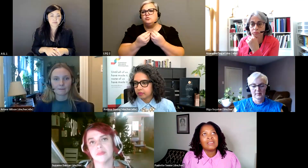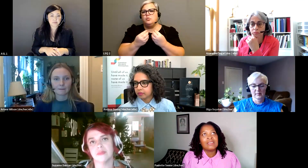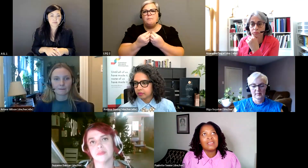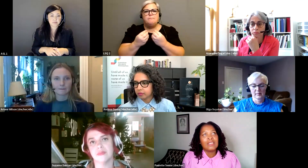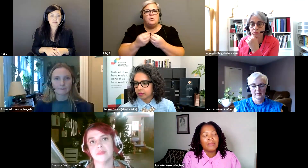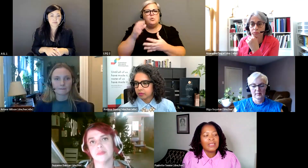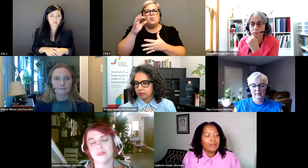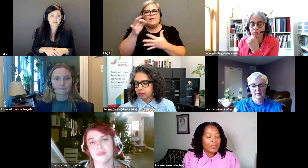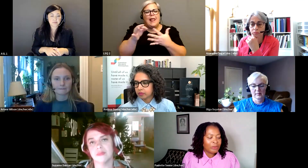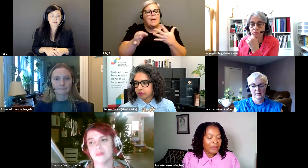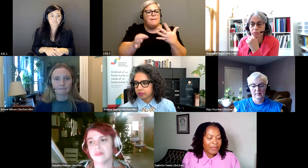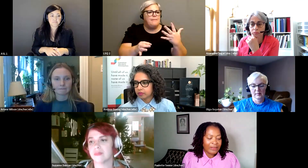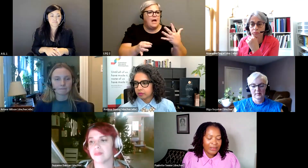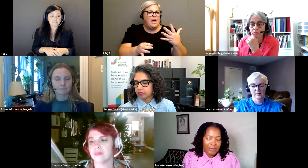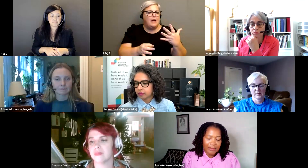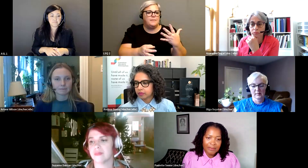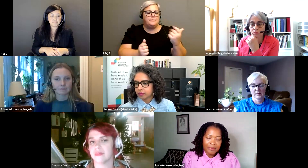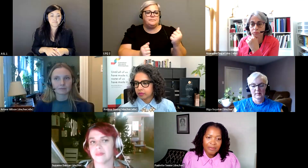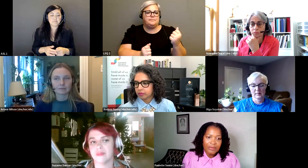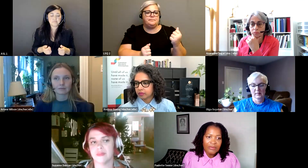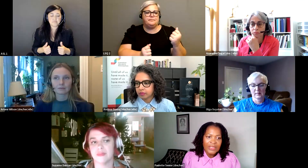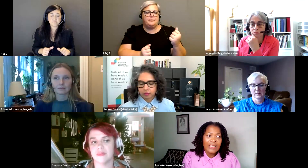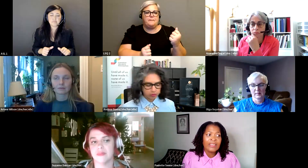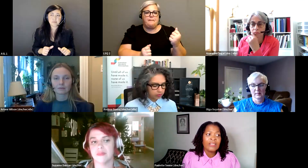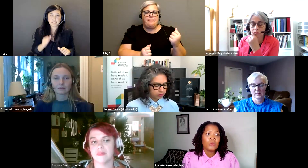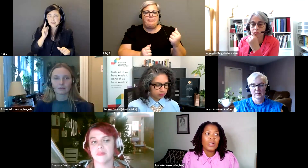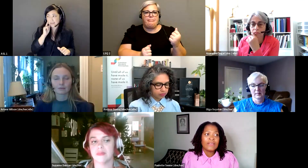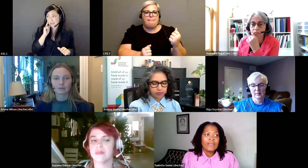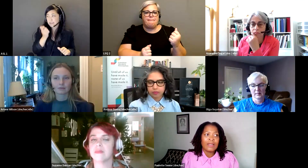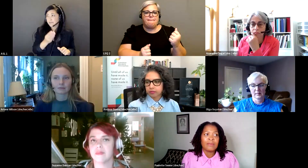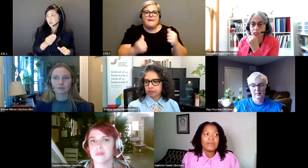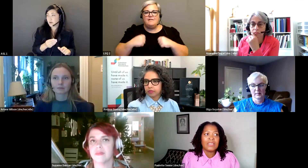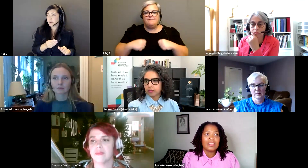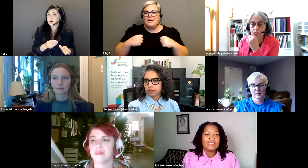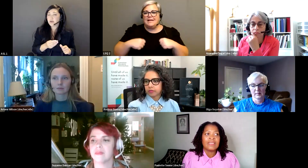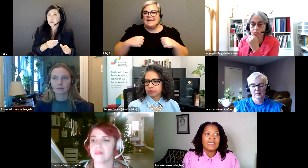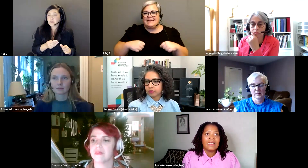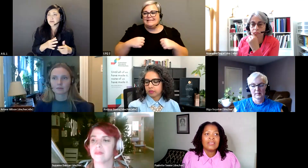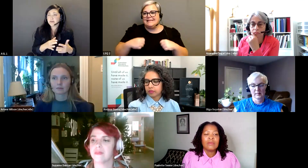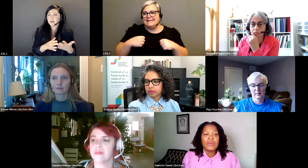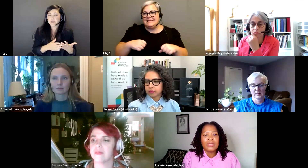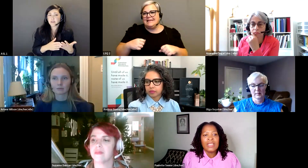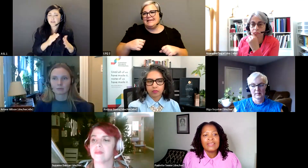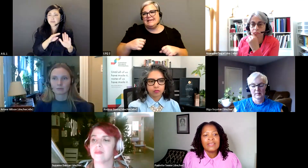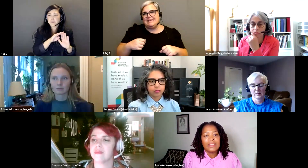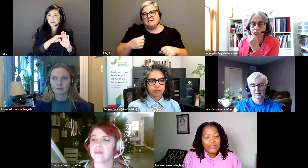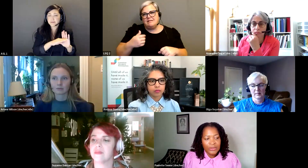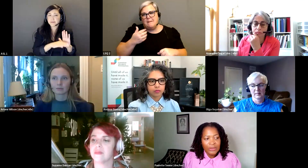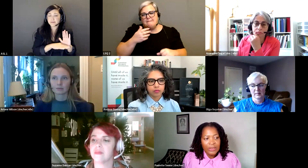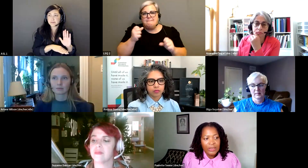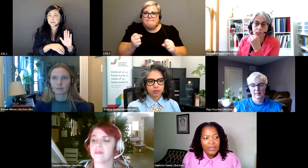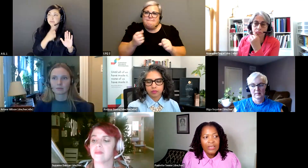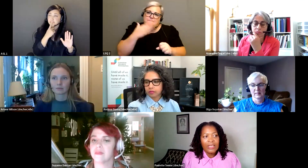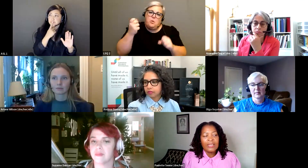And let me do my best to name them. I think one of them is it's important as a